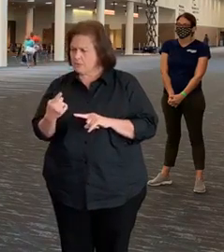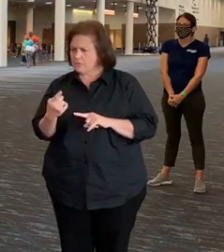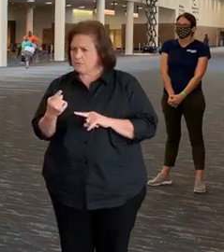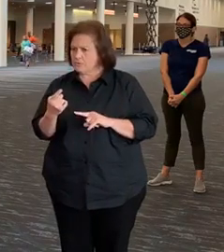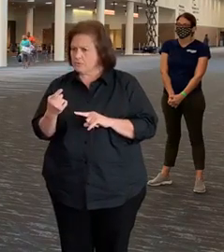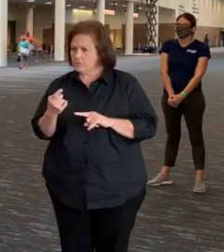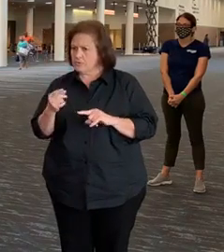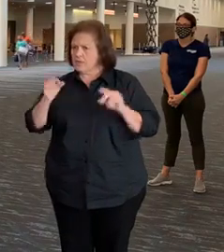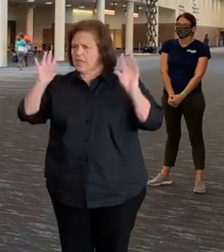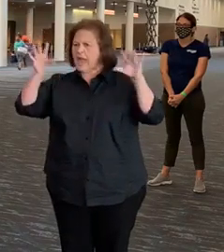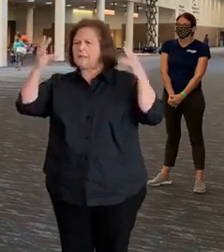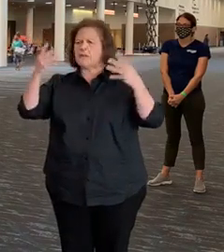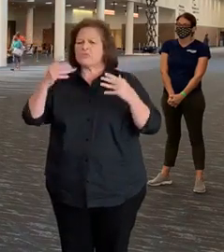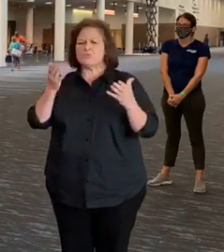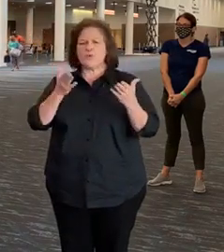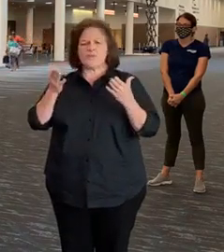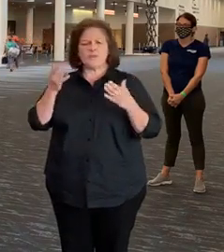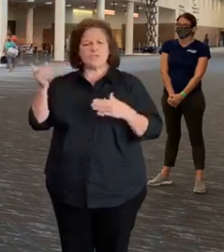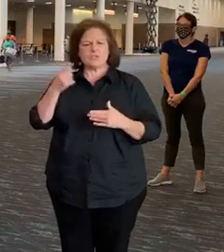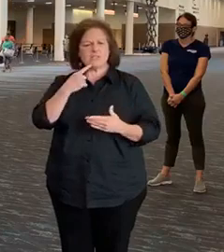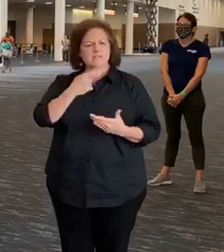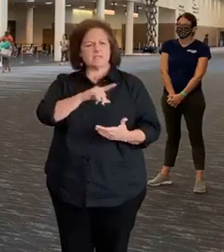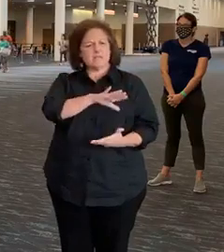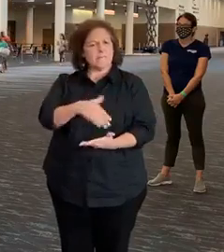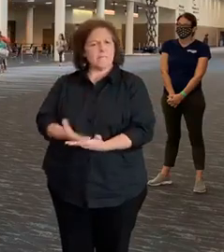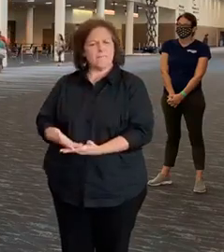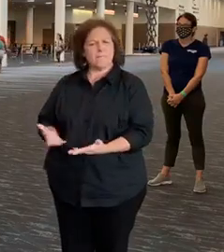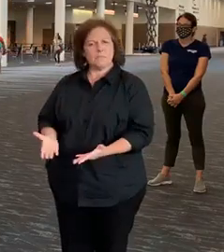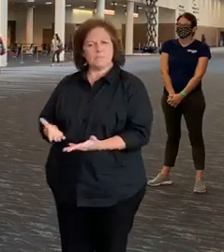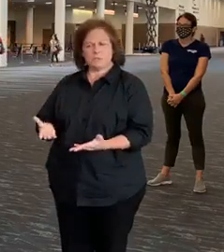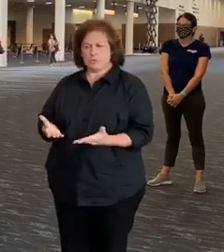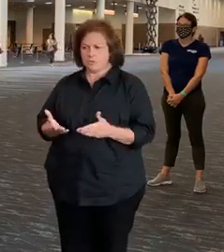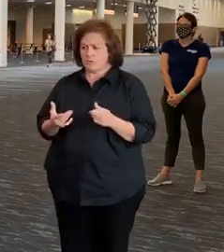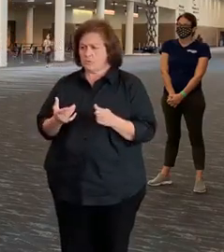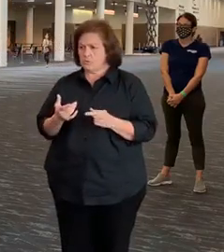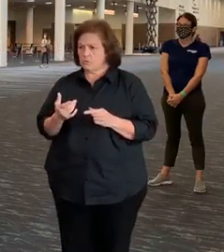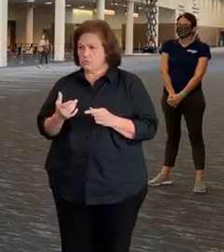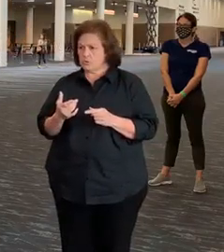the ambulances that are being serviced in are going to do. And generally,